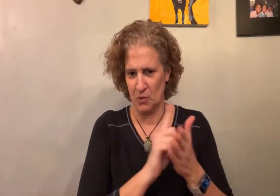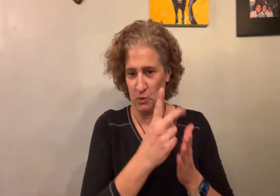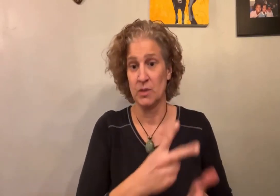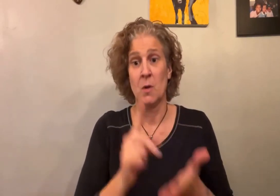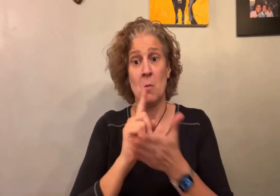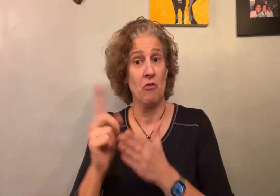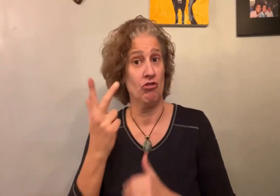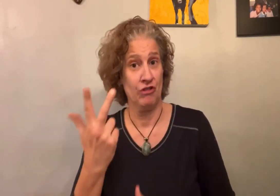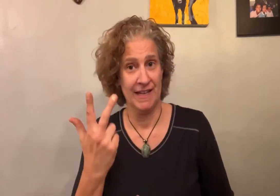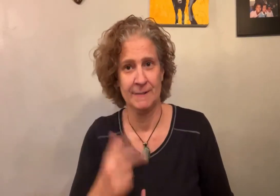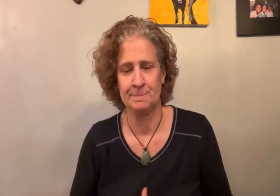important.